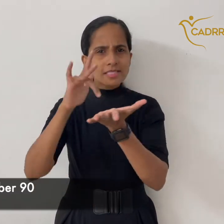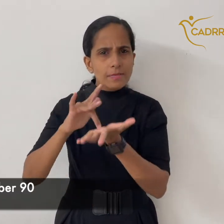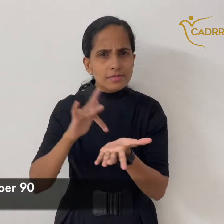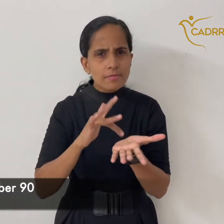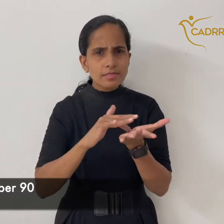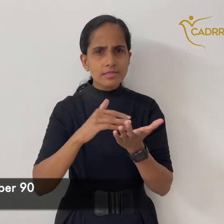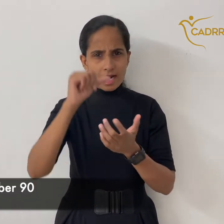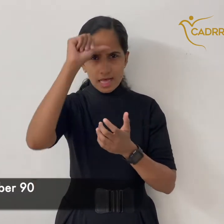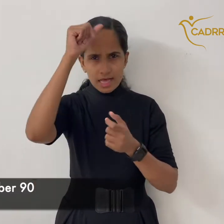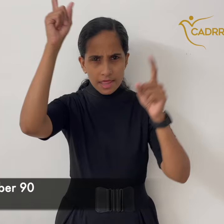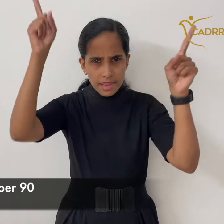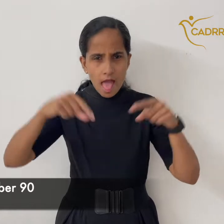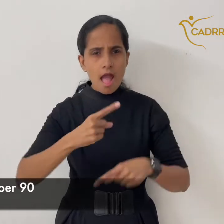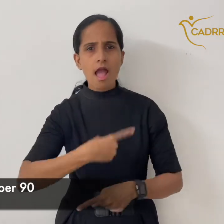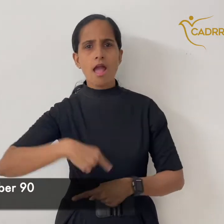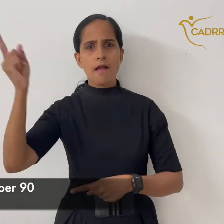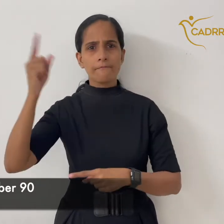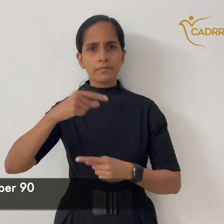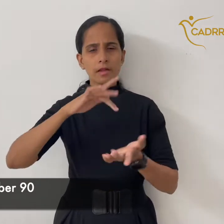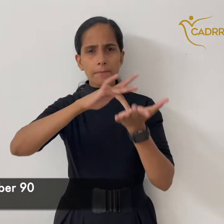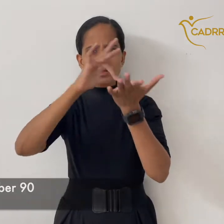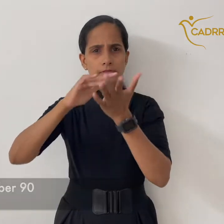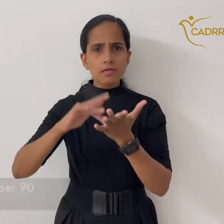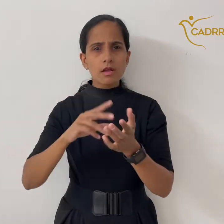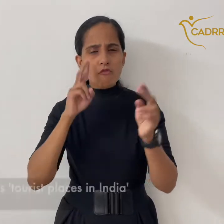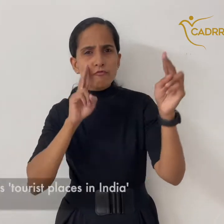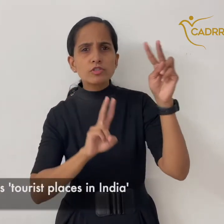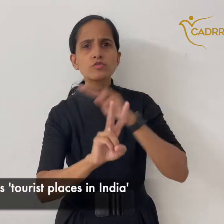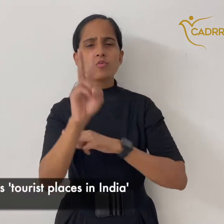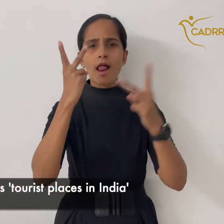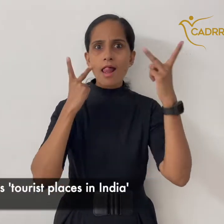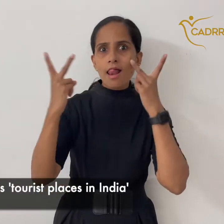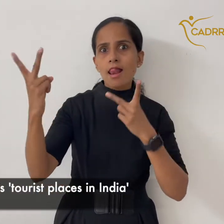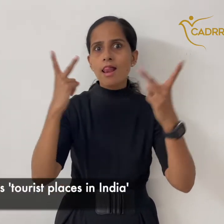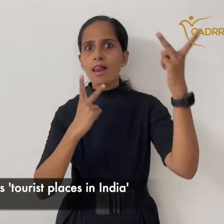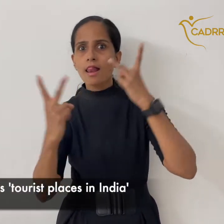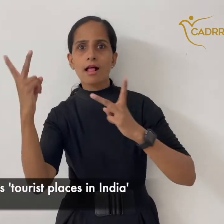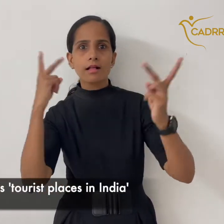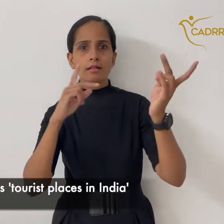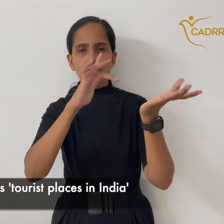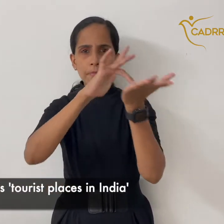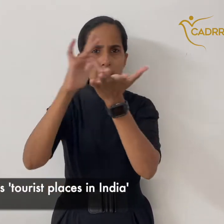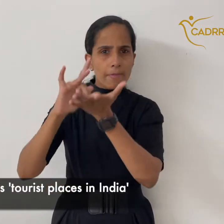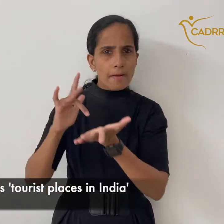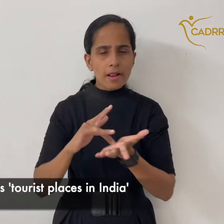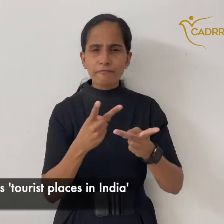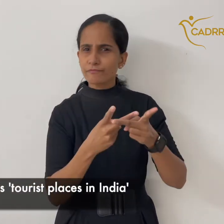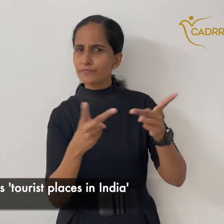The title of the lesson is Tourist Places in India.